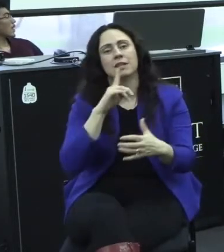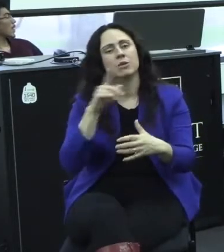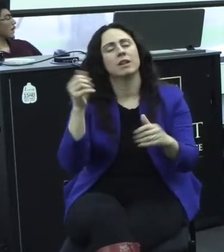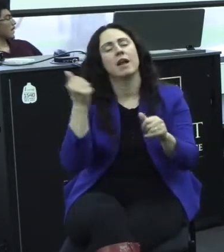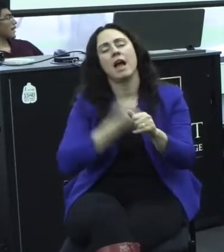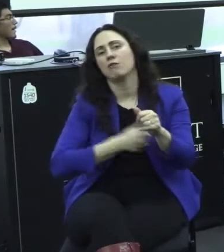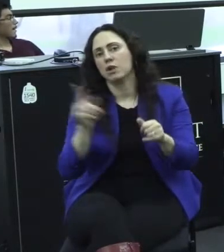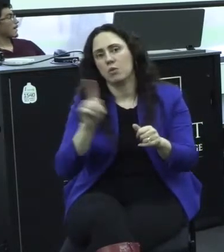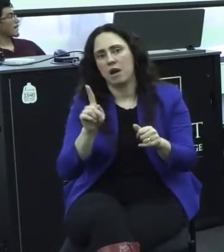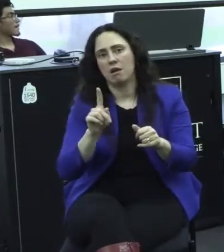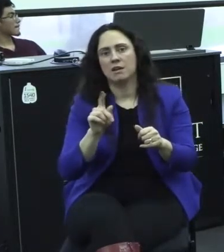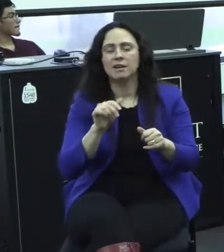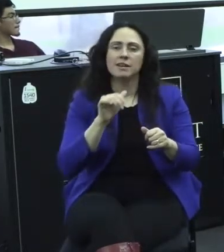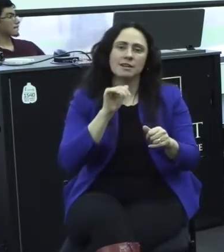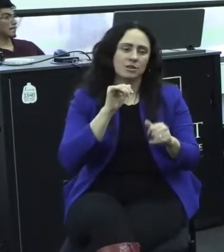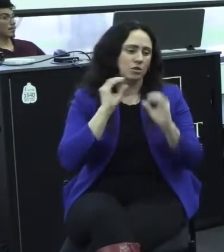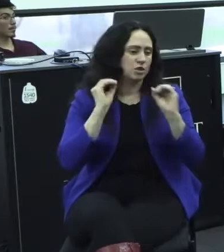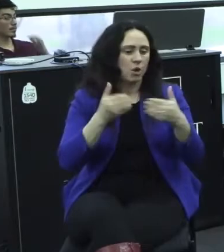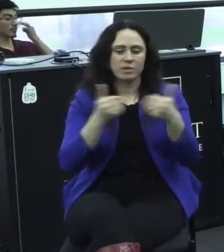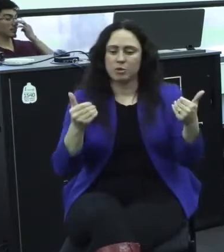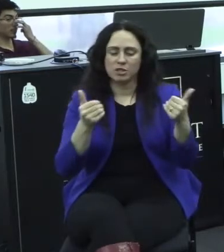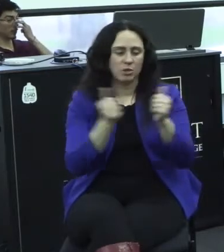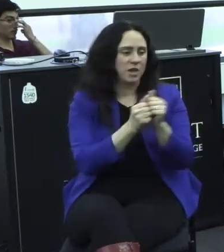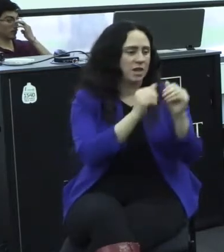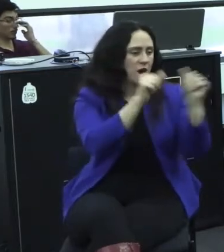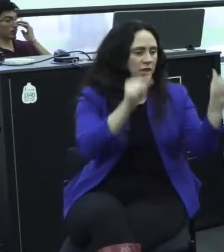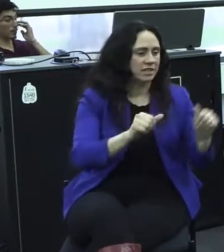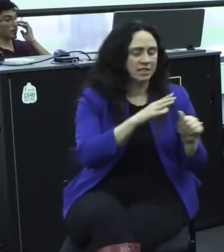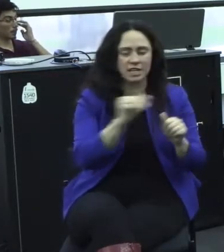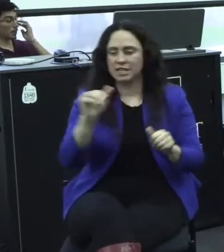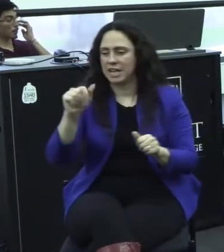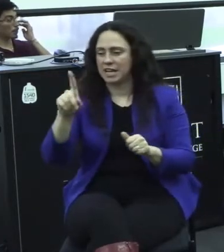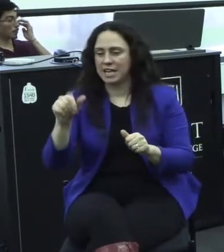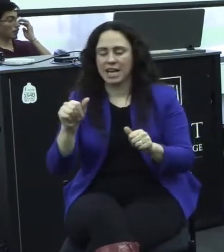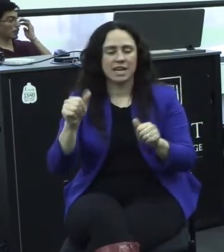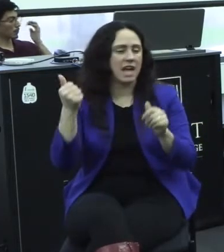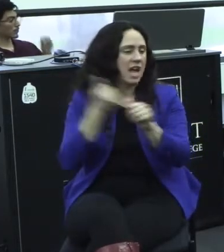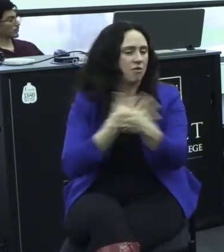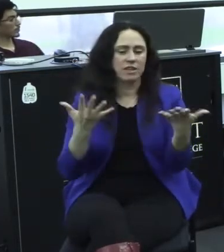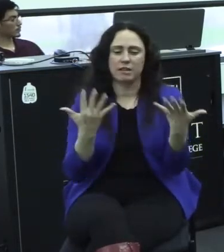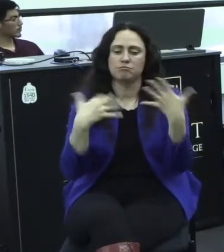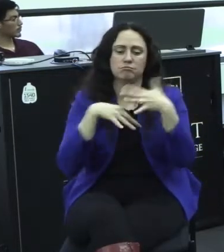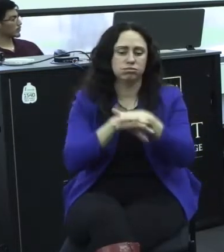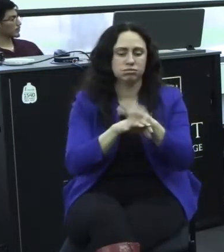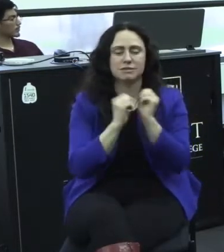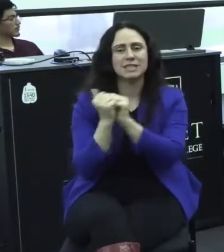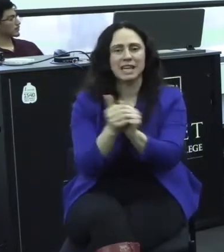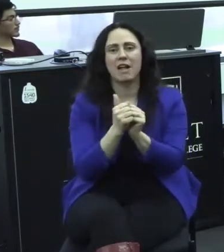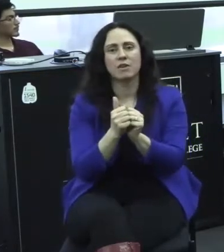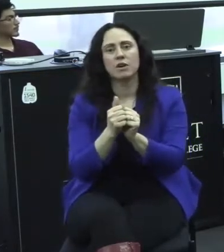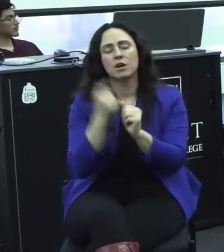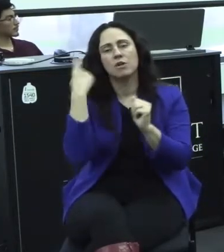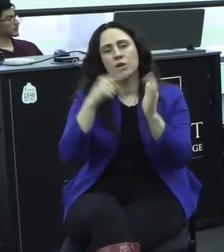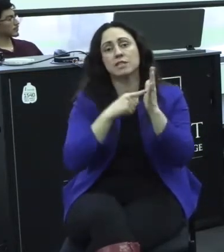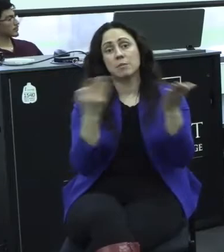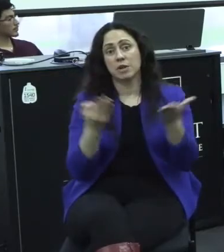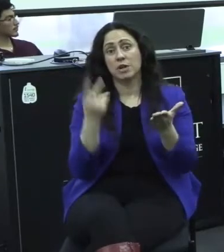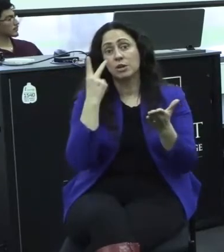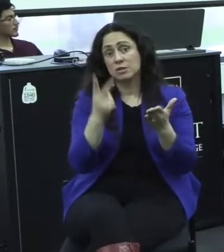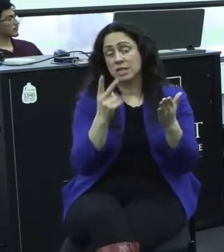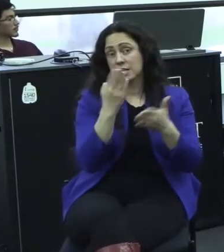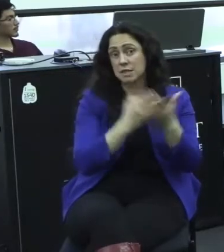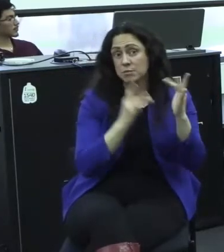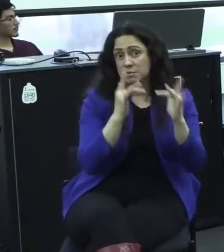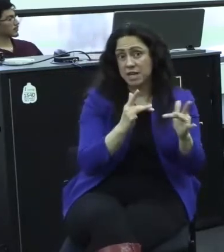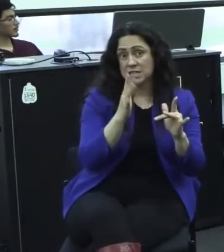everywhere. It's not a separation between architecture and ADA. Everything is it's together. And for example, in here, you will see some of the spaces that are missing